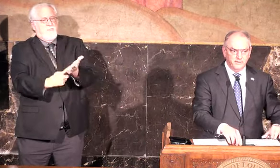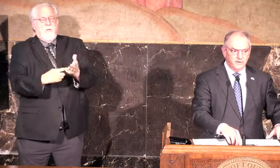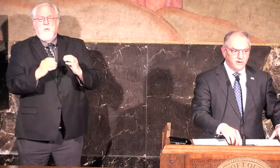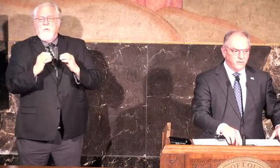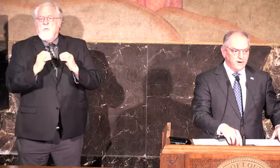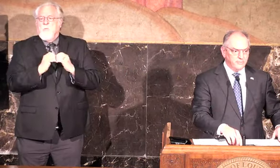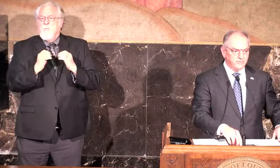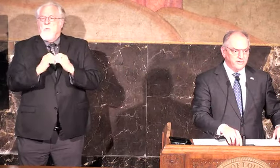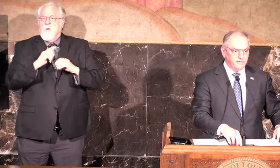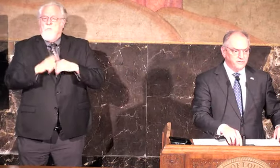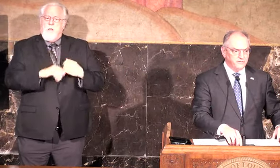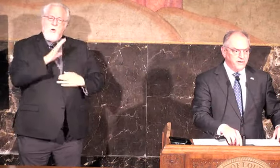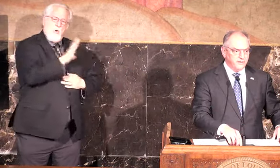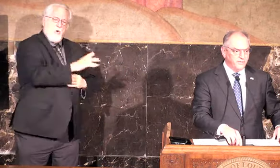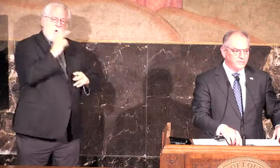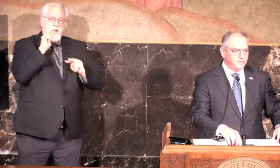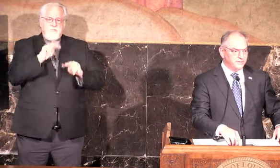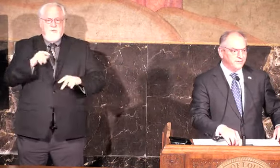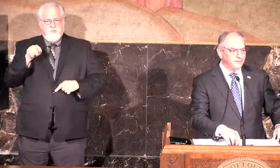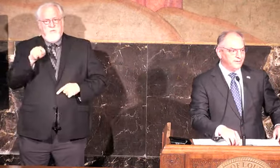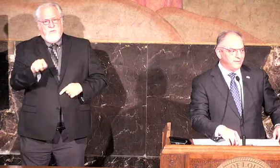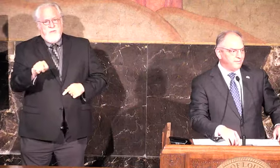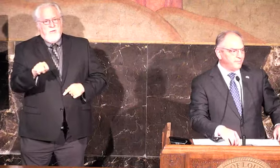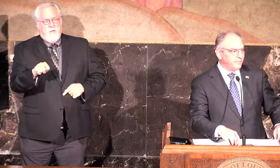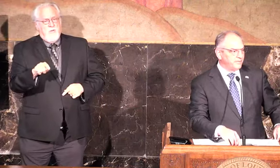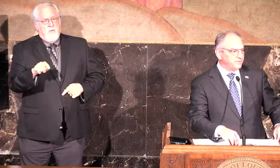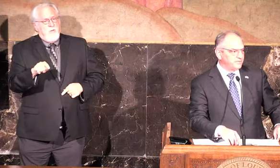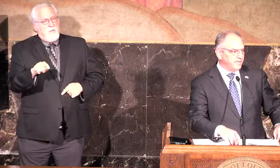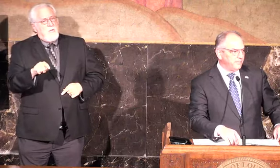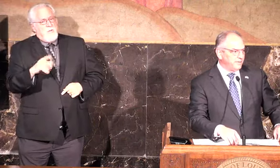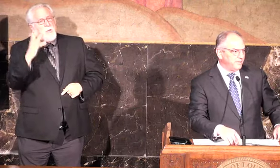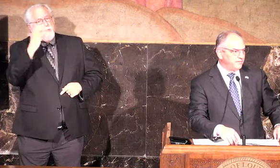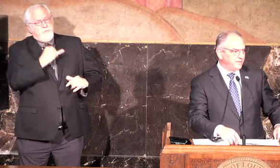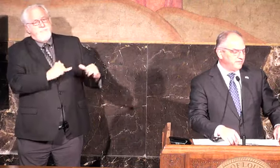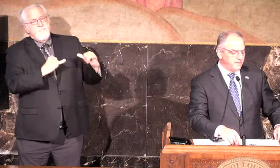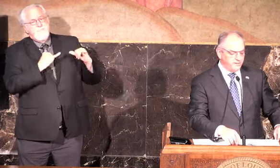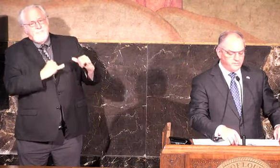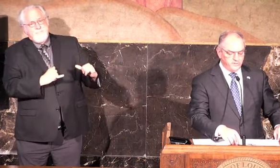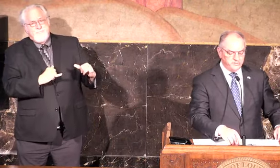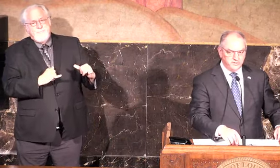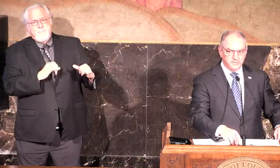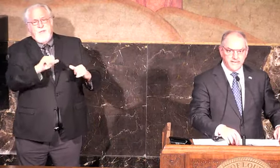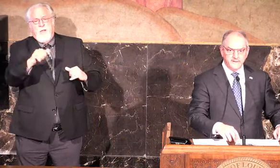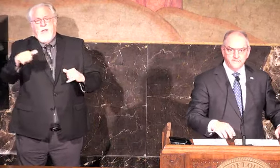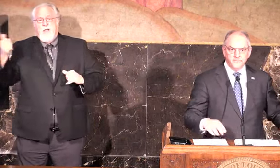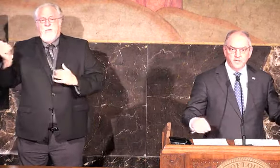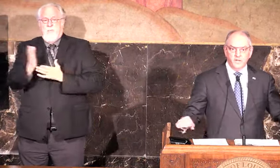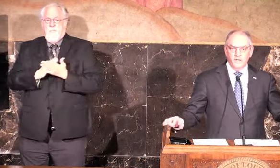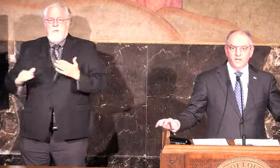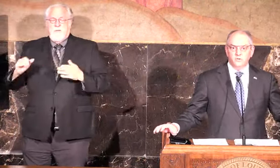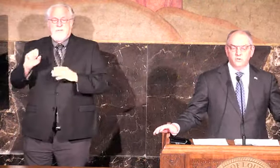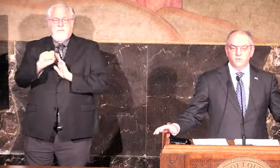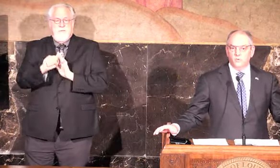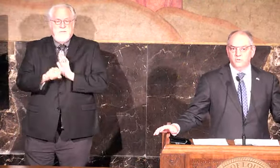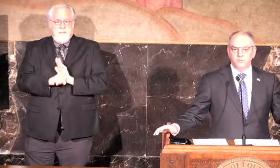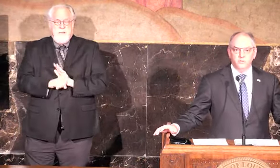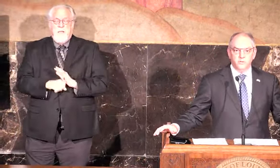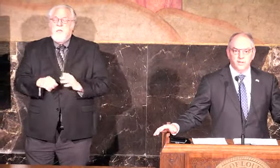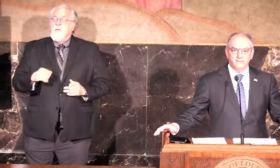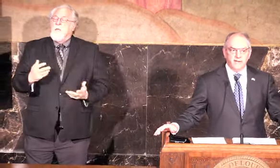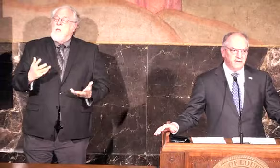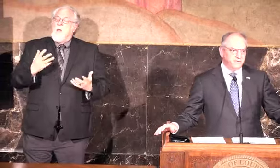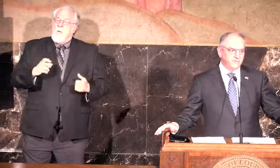about her observations there, which are pretty much the same as in other parts of the state. Do want